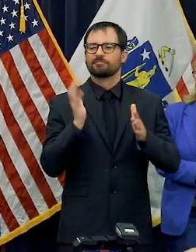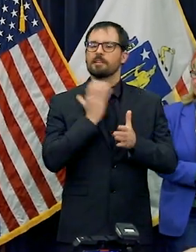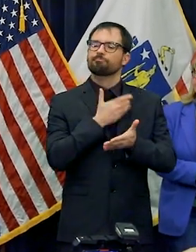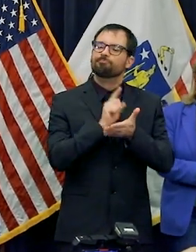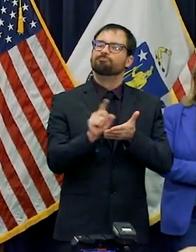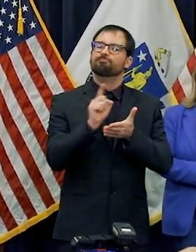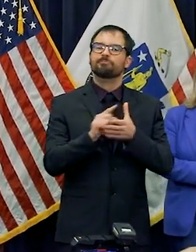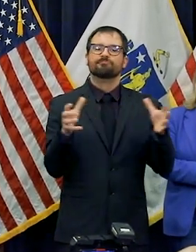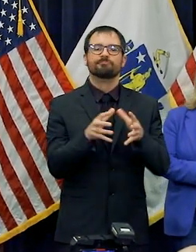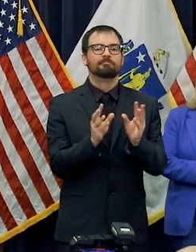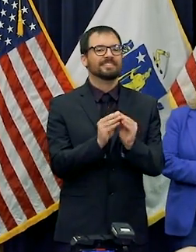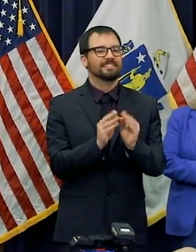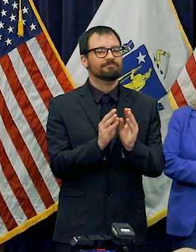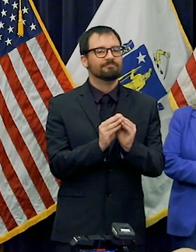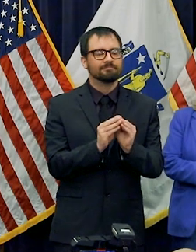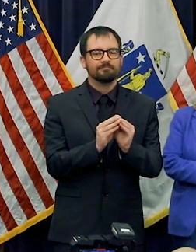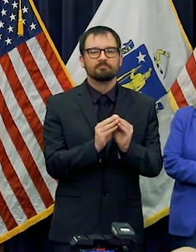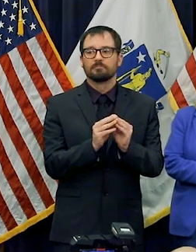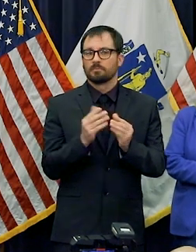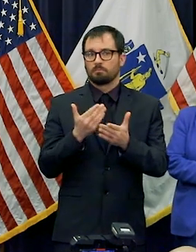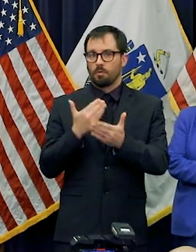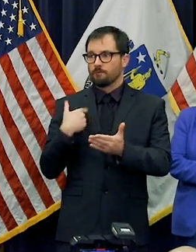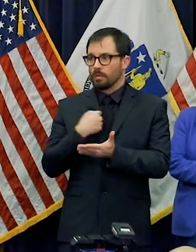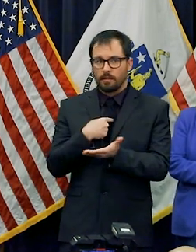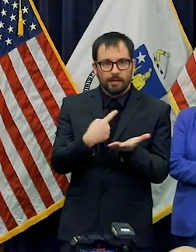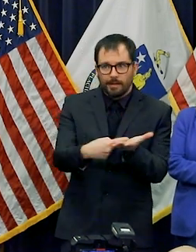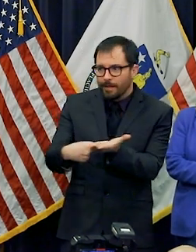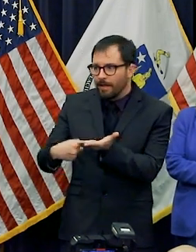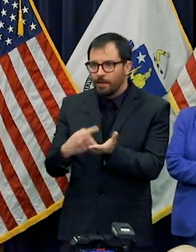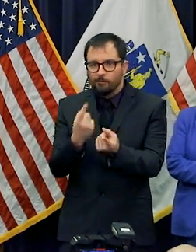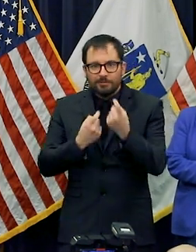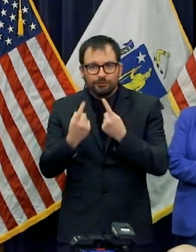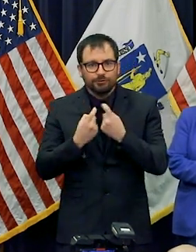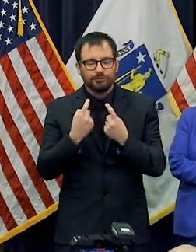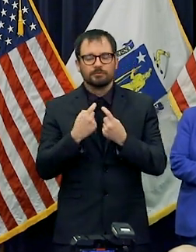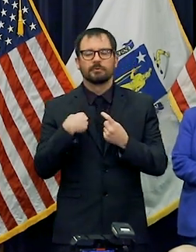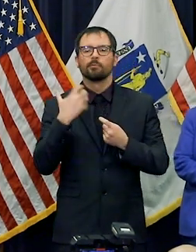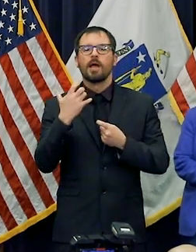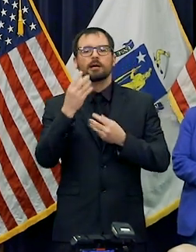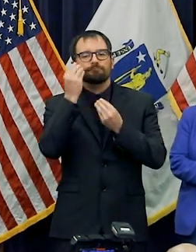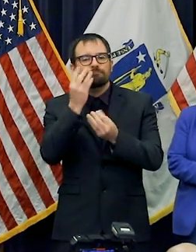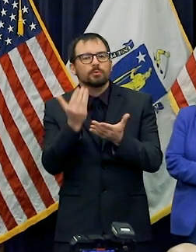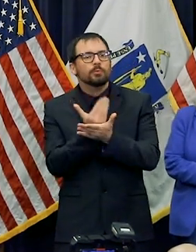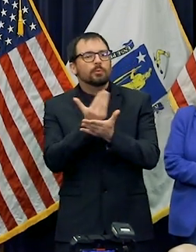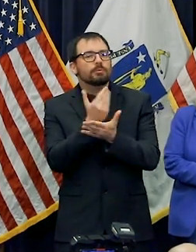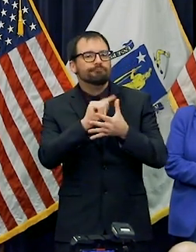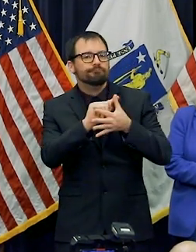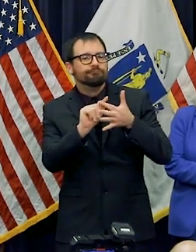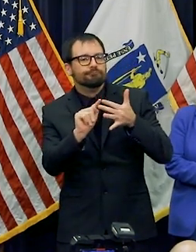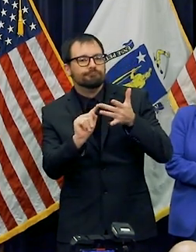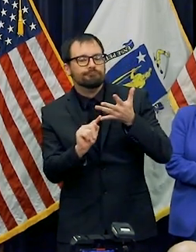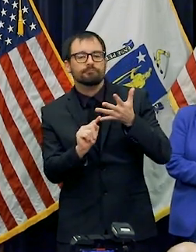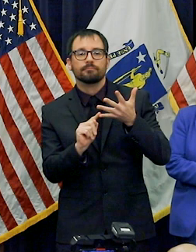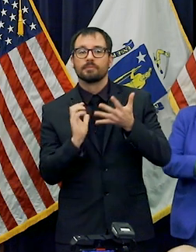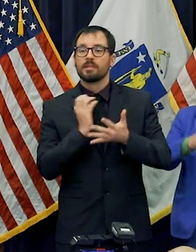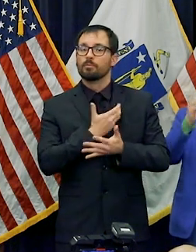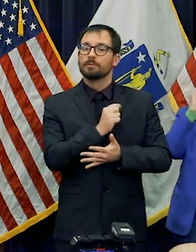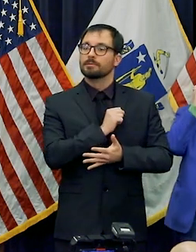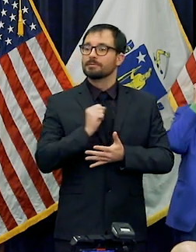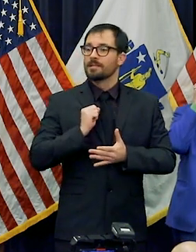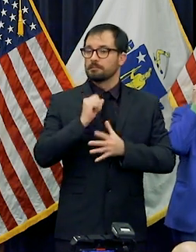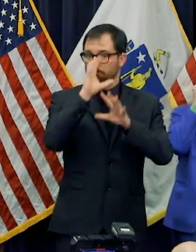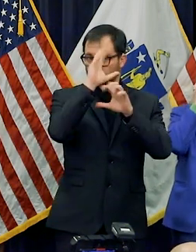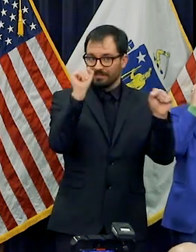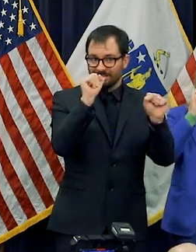couple of updates. First of all, and we talked upstairs with the Senate President and the Speaker of the House about this, we're announcing